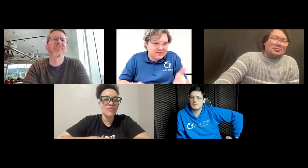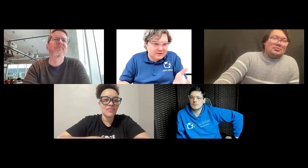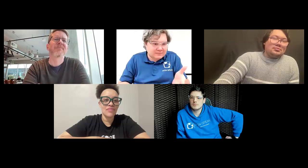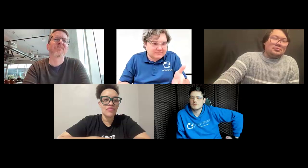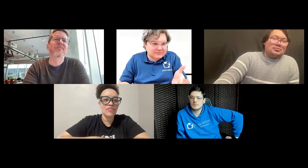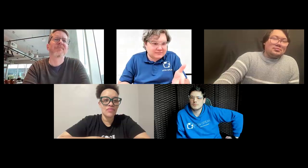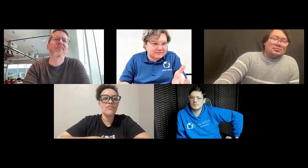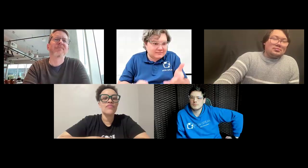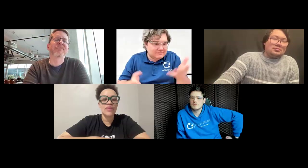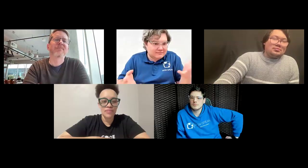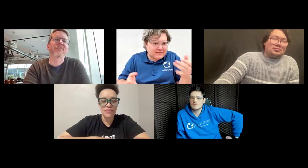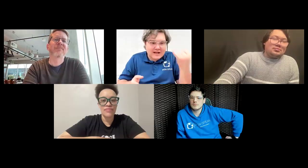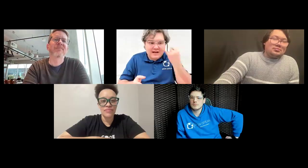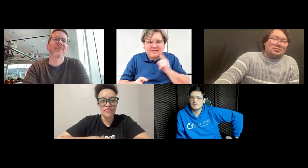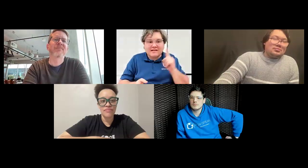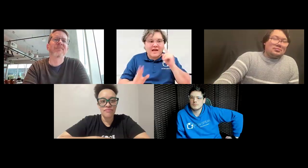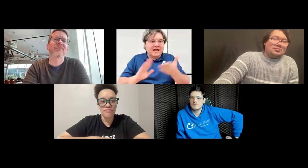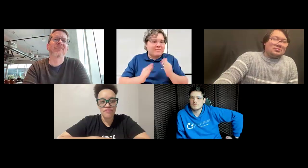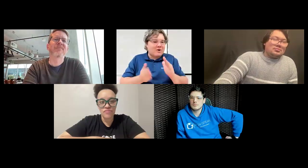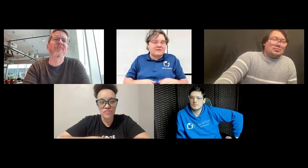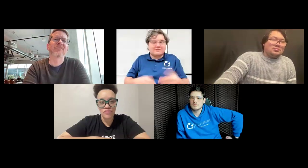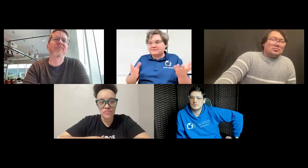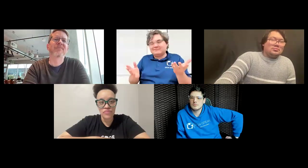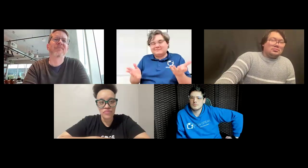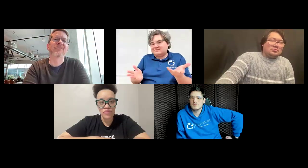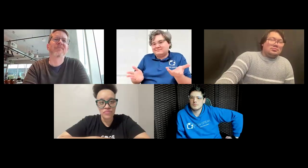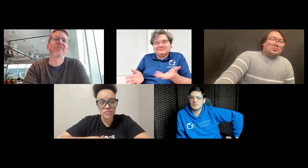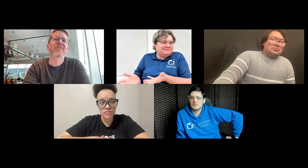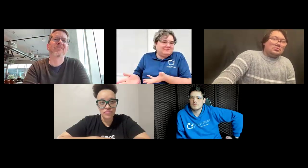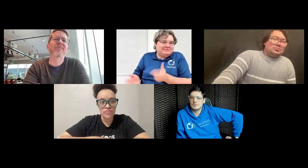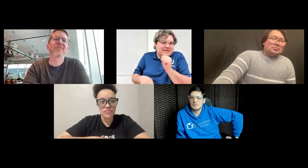the important component is the values first and foremost, and that's the deaf community.